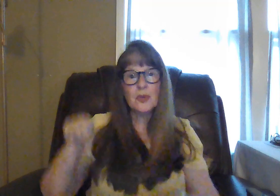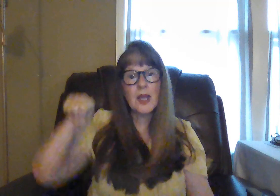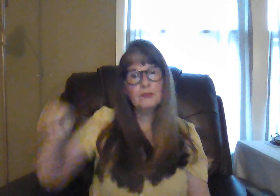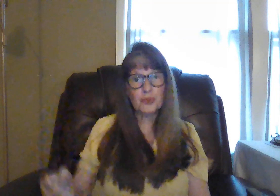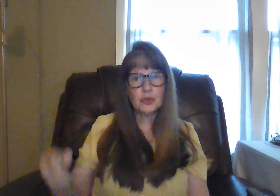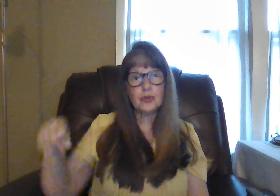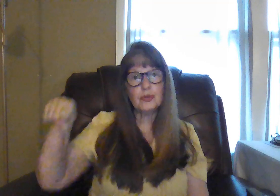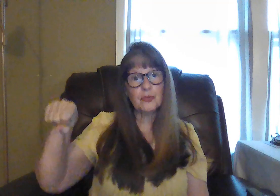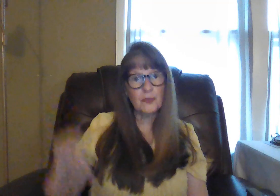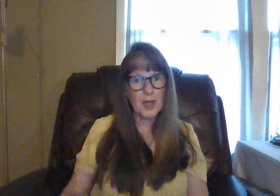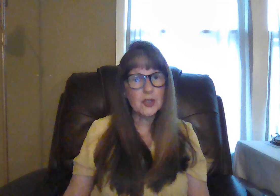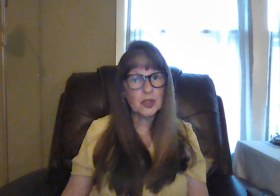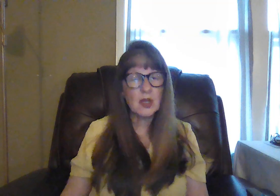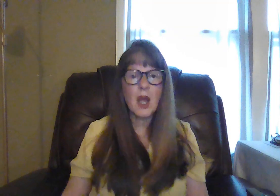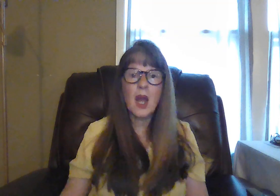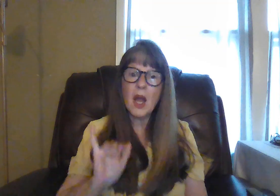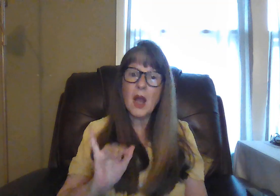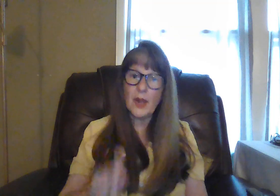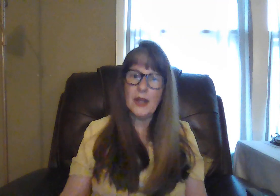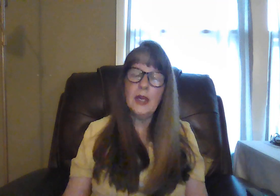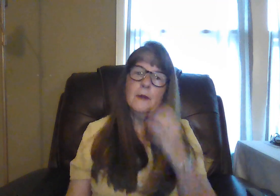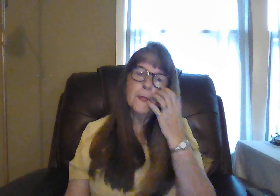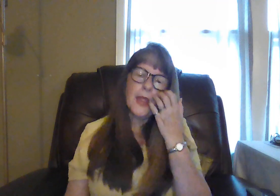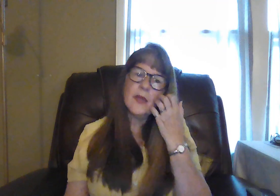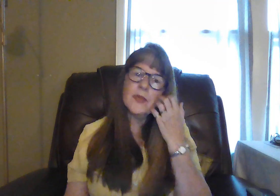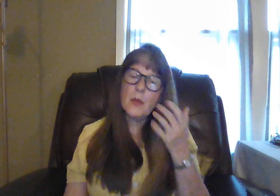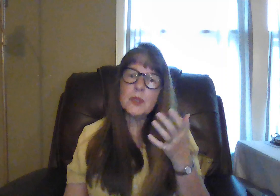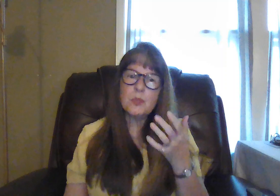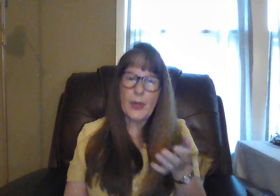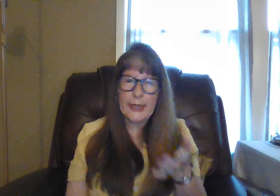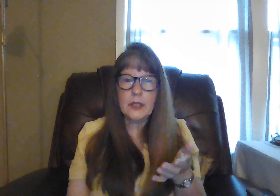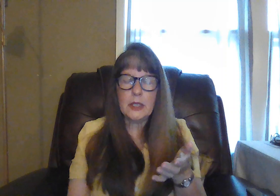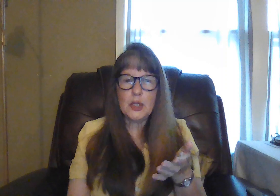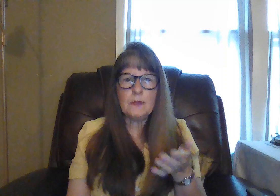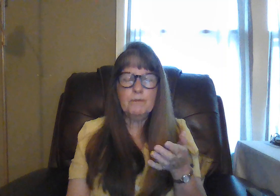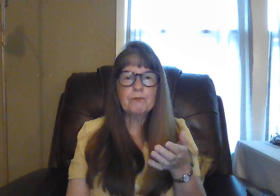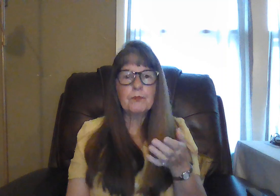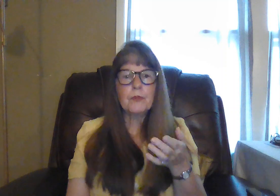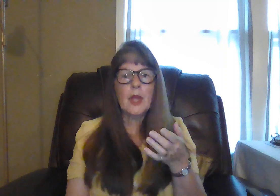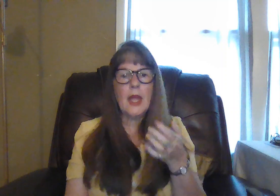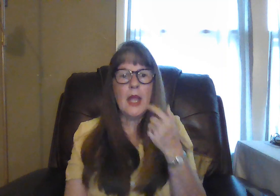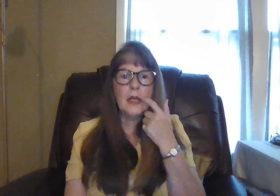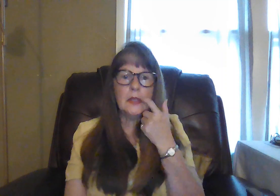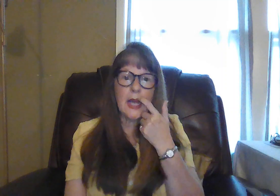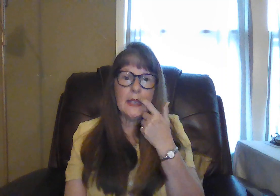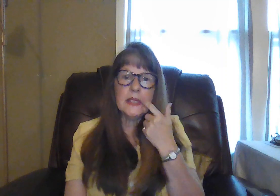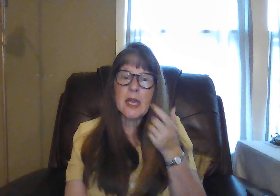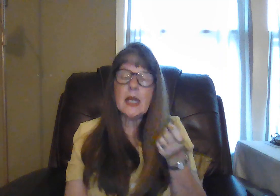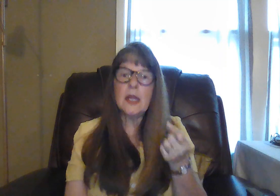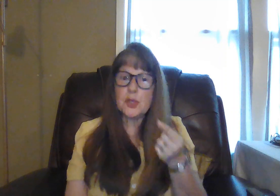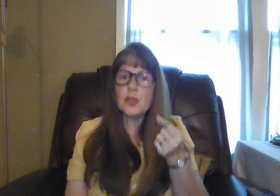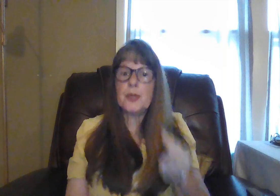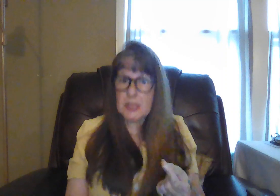can flush. Okay. Now that was more English, and I did say